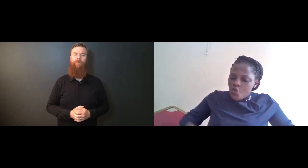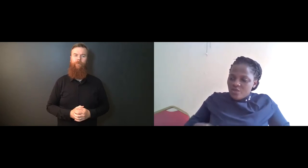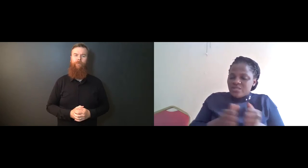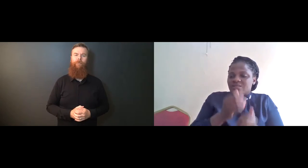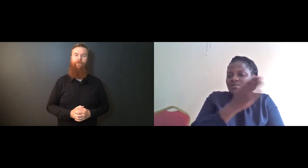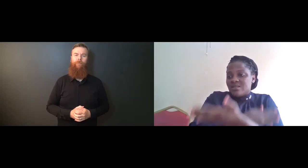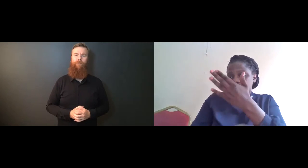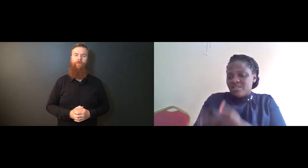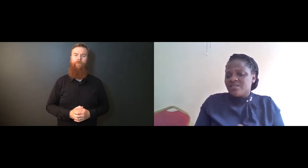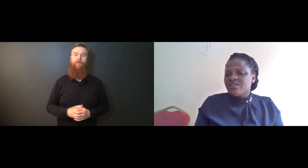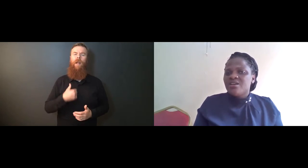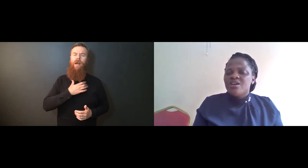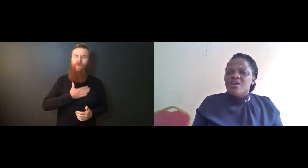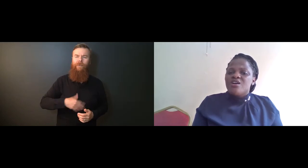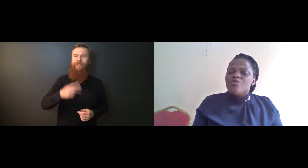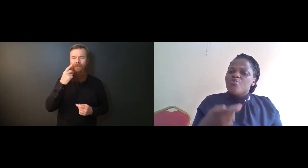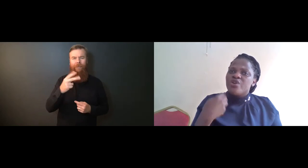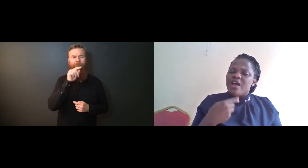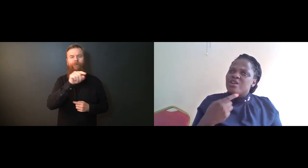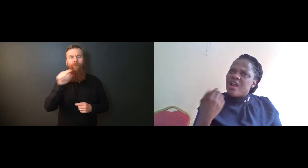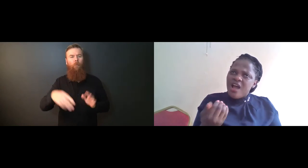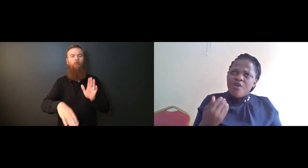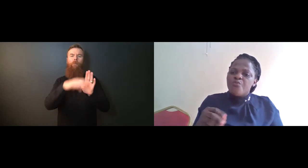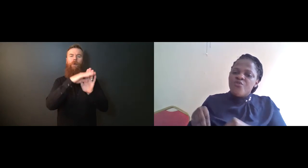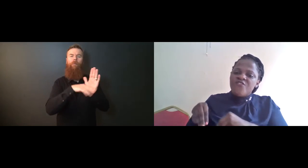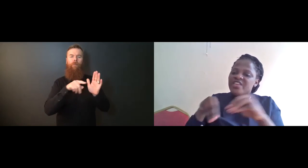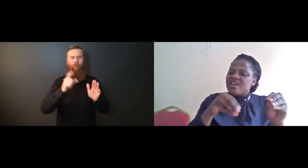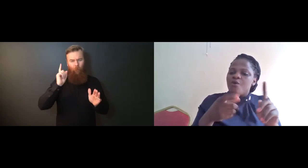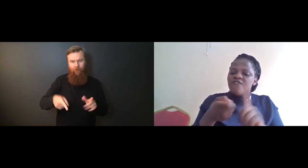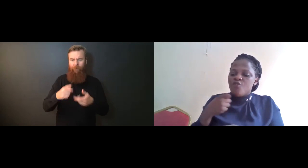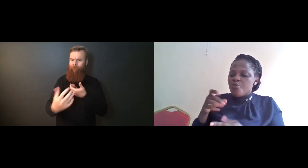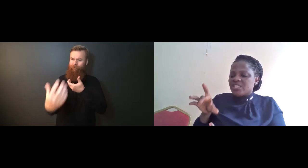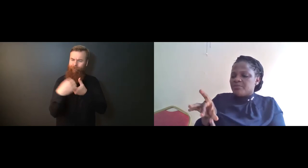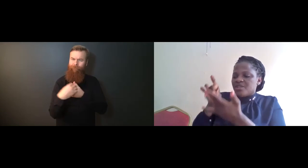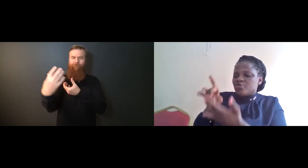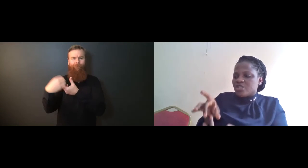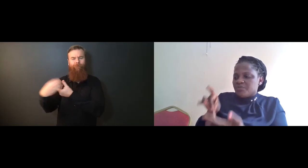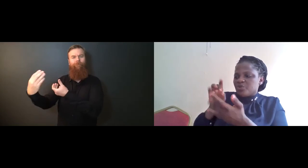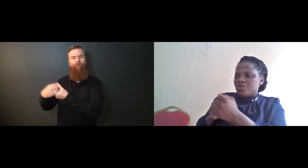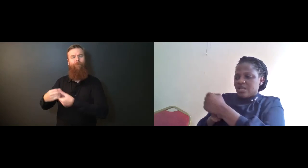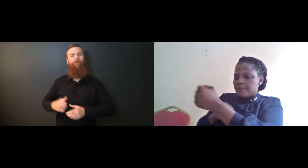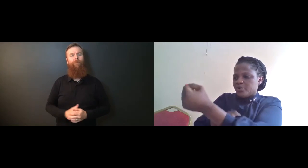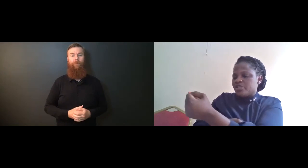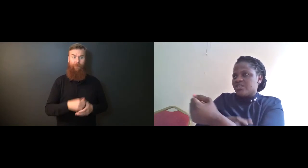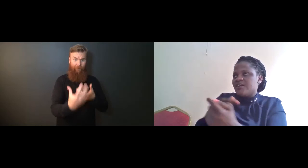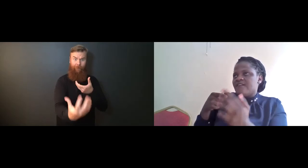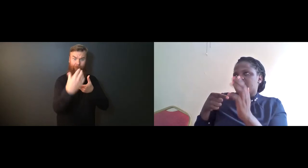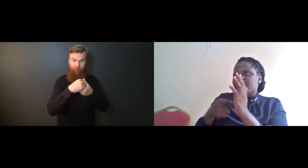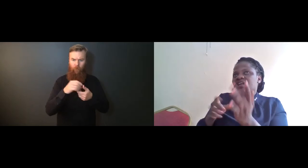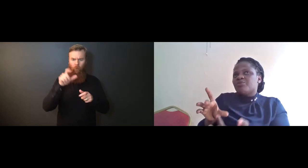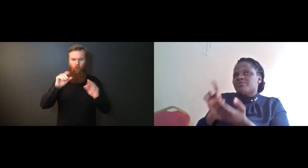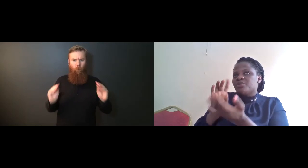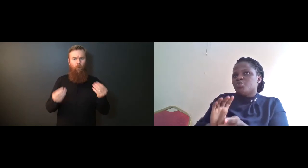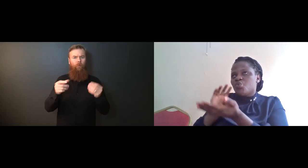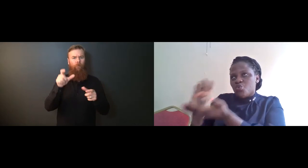programs, we have the inclusivity part of it, to include the youth. Let us move out of